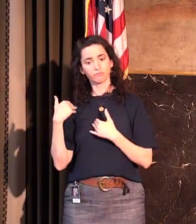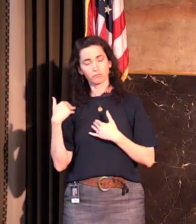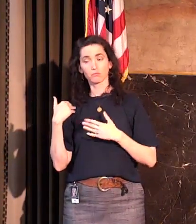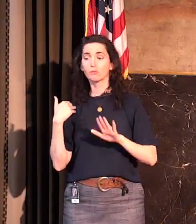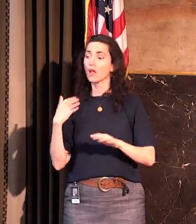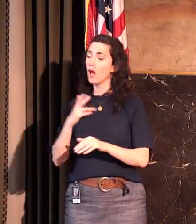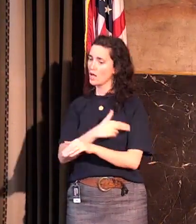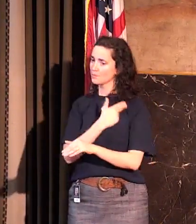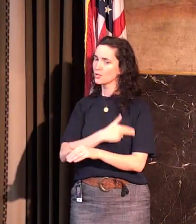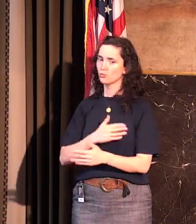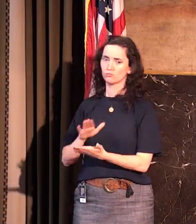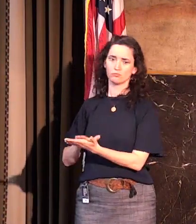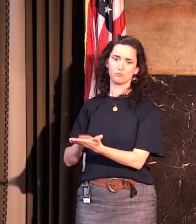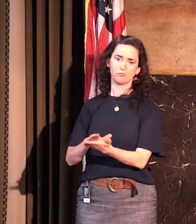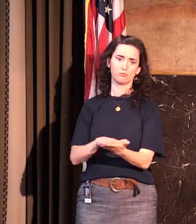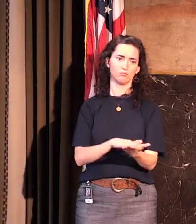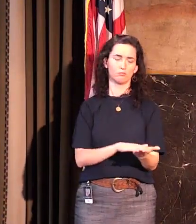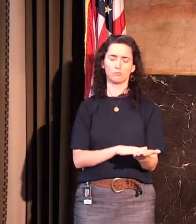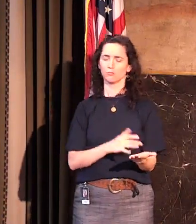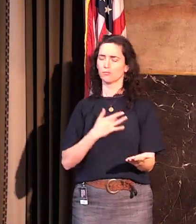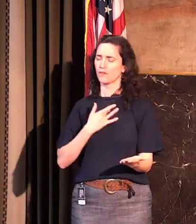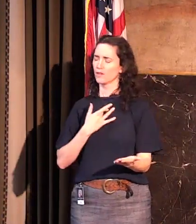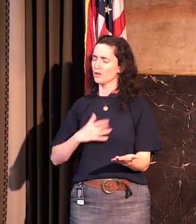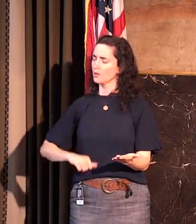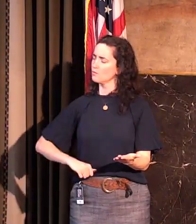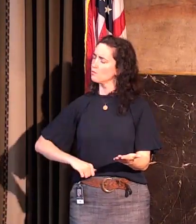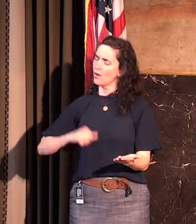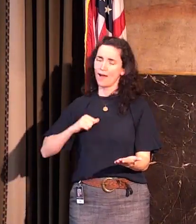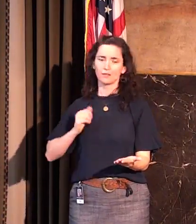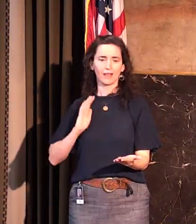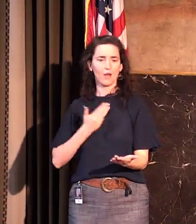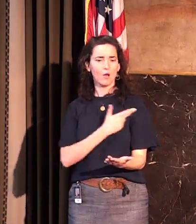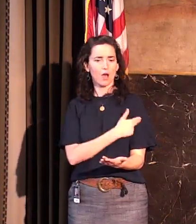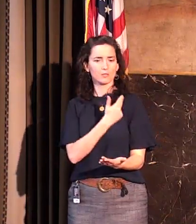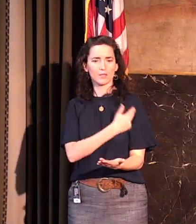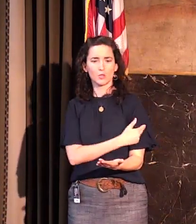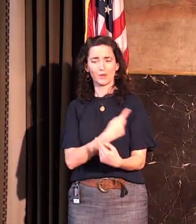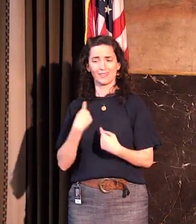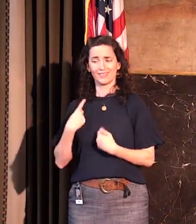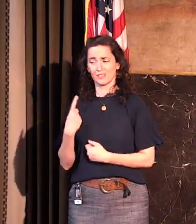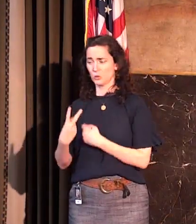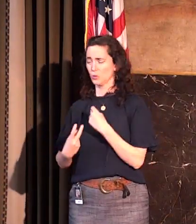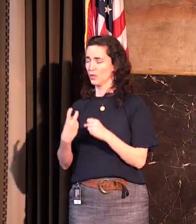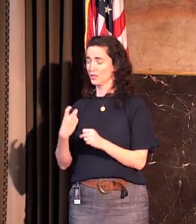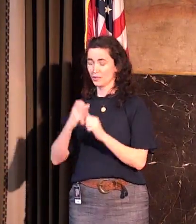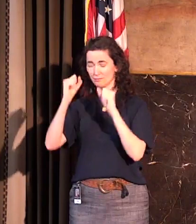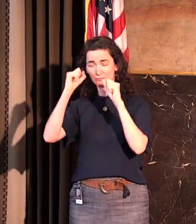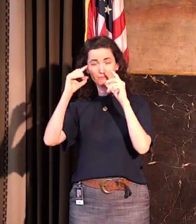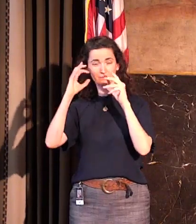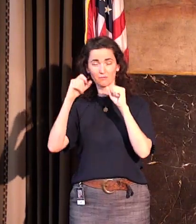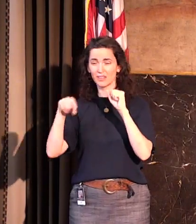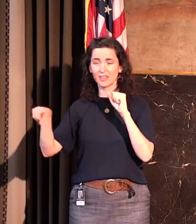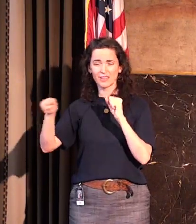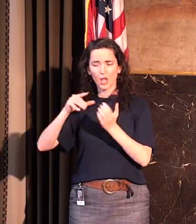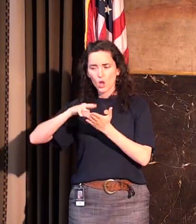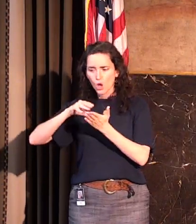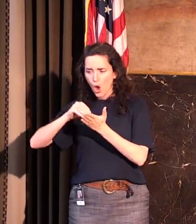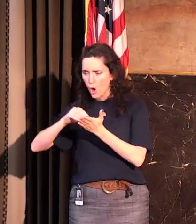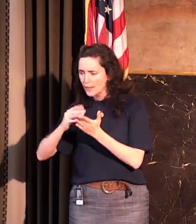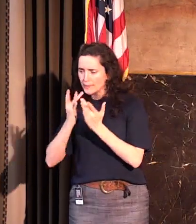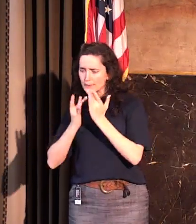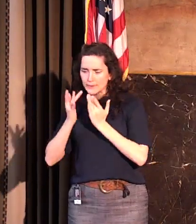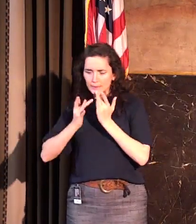very well. I've never been more proud of our hospitals than I have the past couple of years. They've really learned how to make the